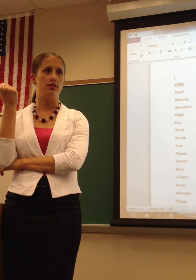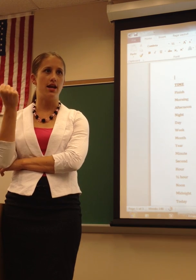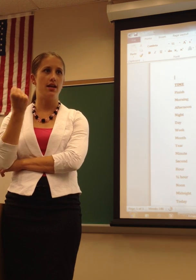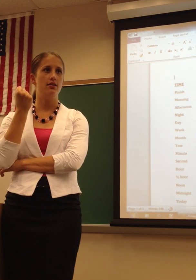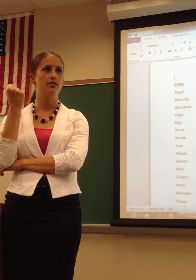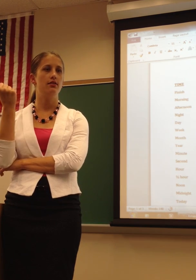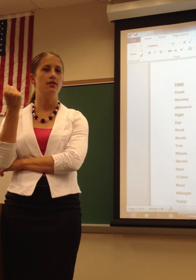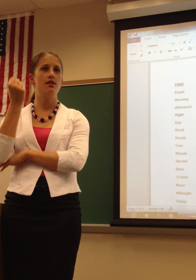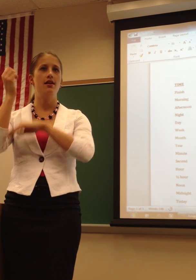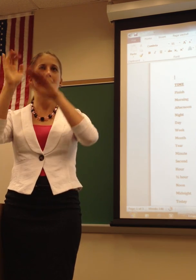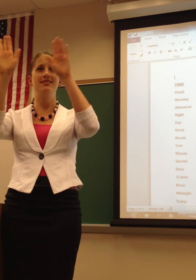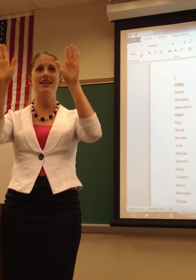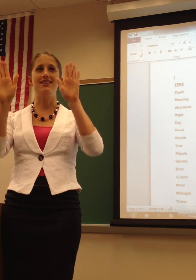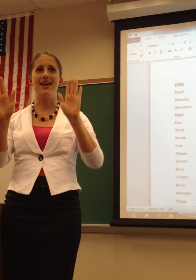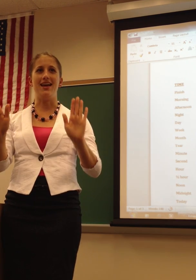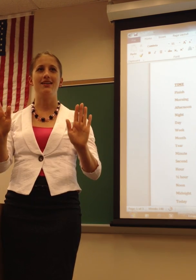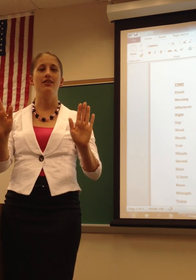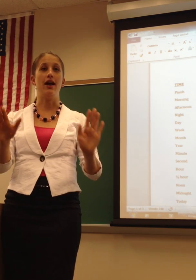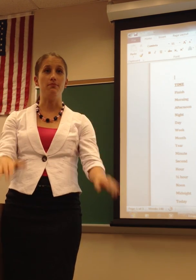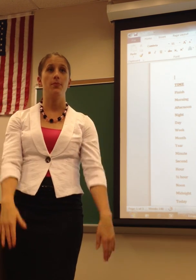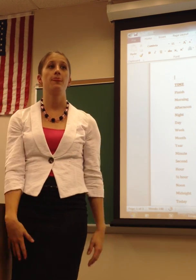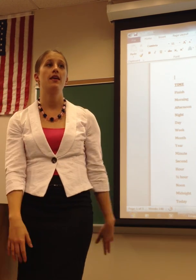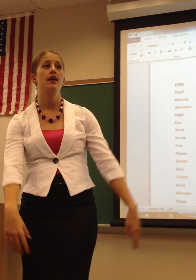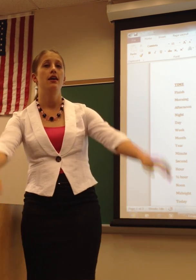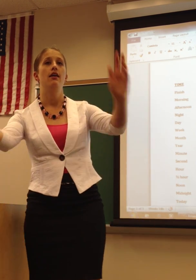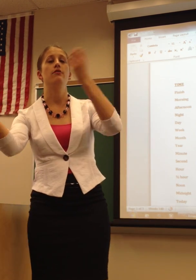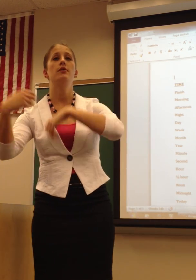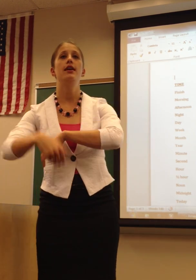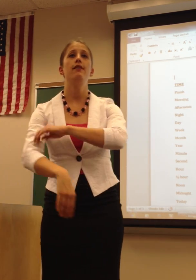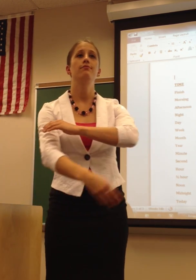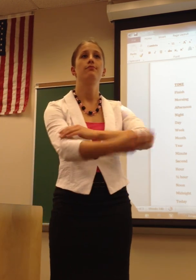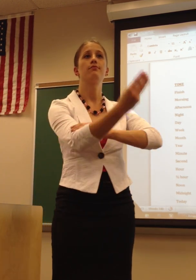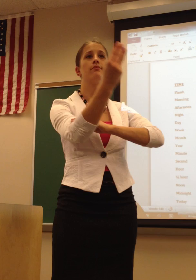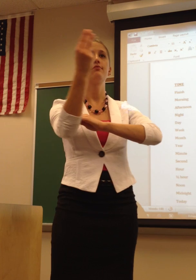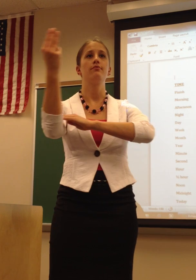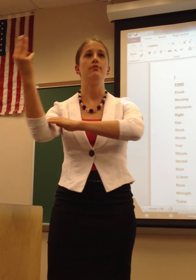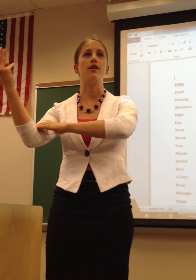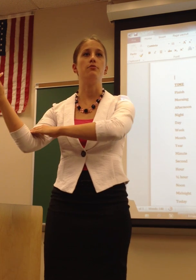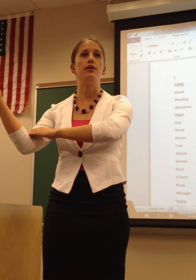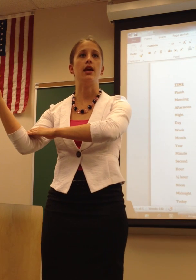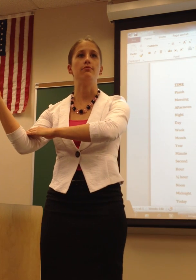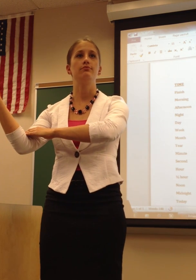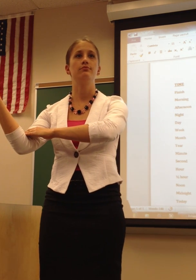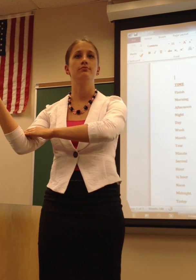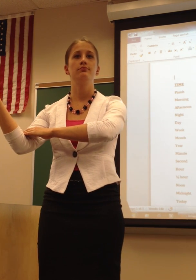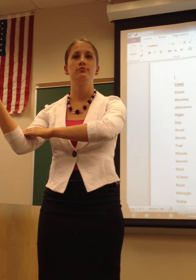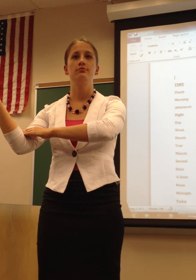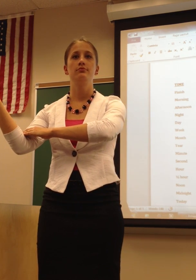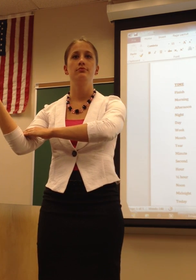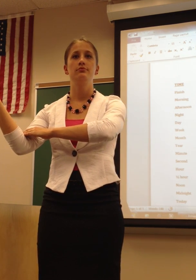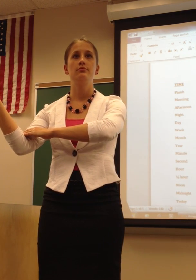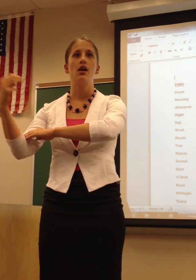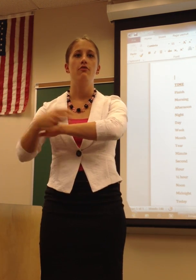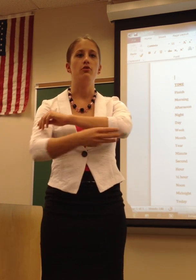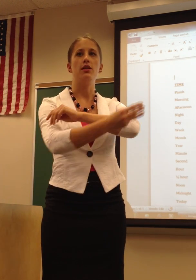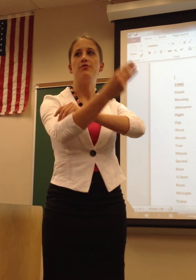Saturday, Sunday. Okay. Every Monday? Every Monday. From left to